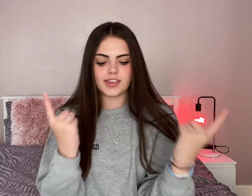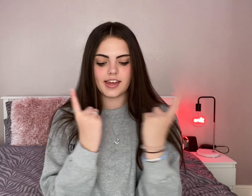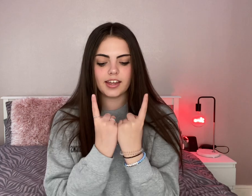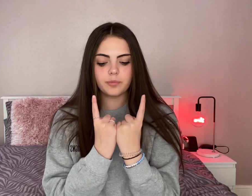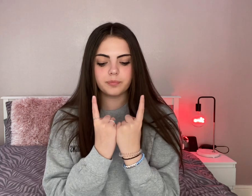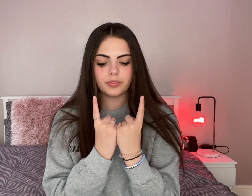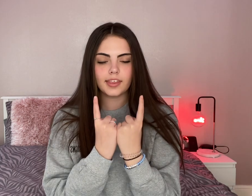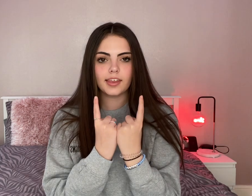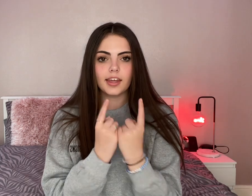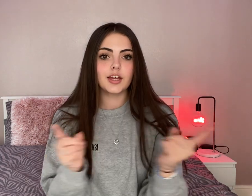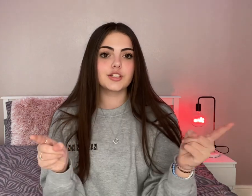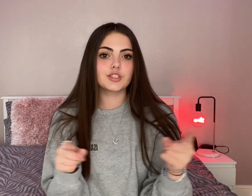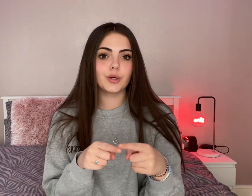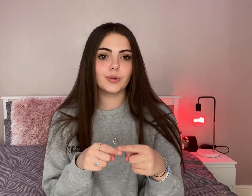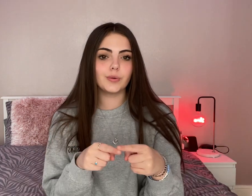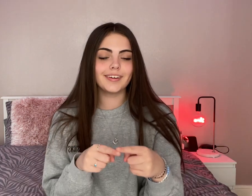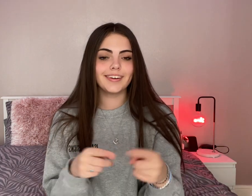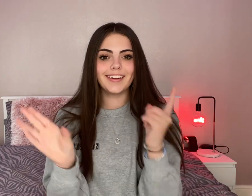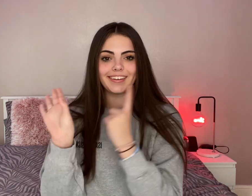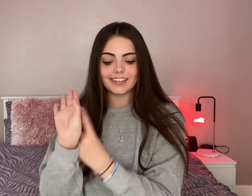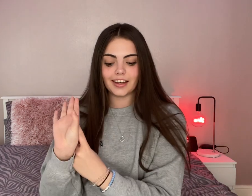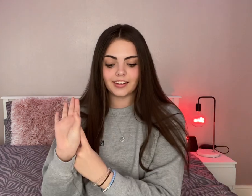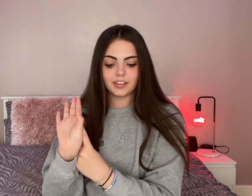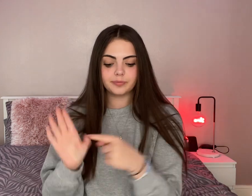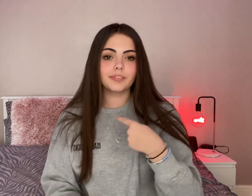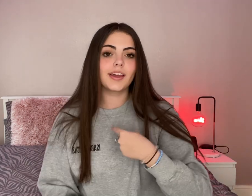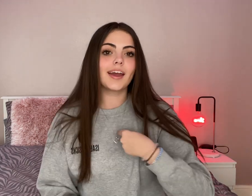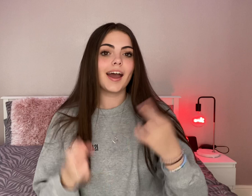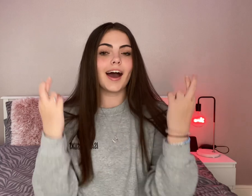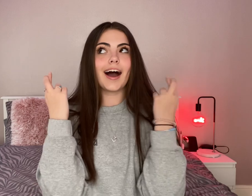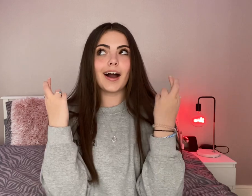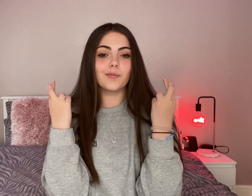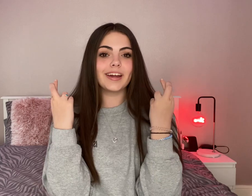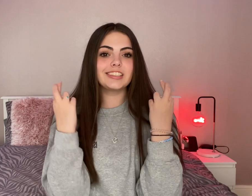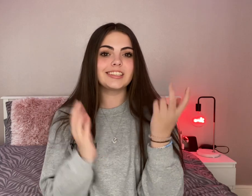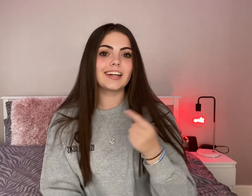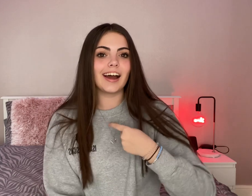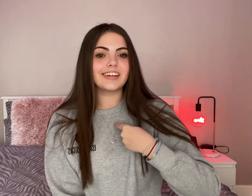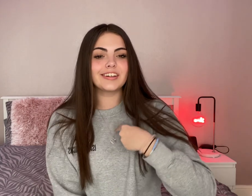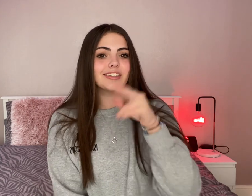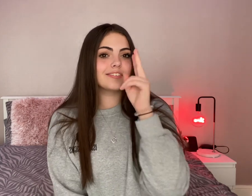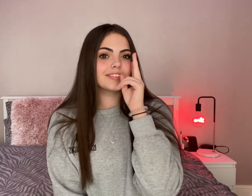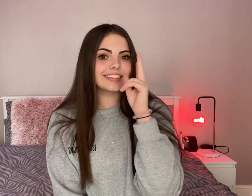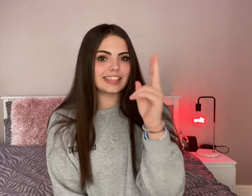everything. Too young. I wish I could have seen